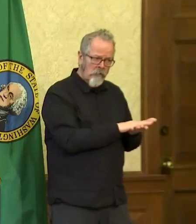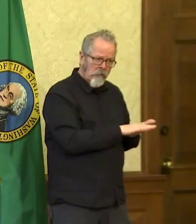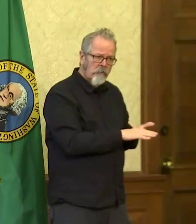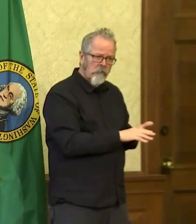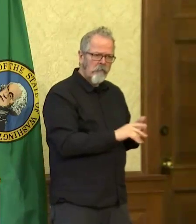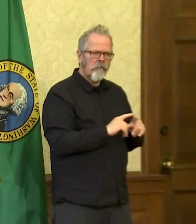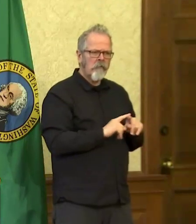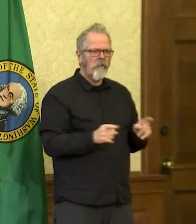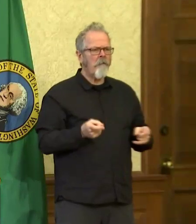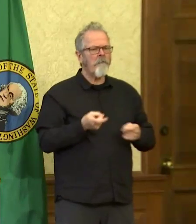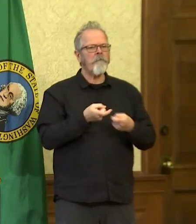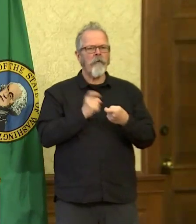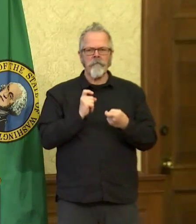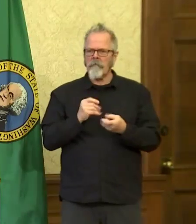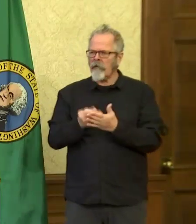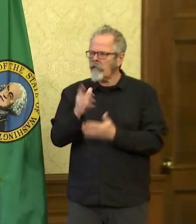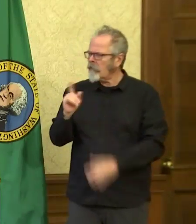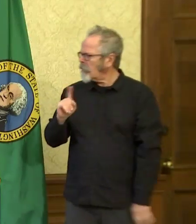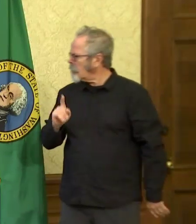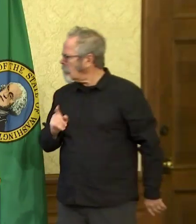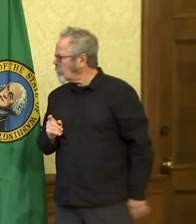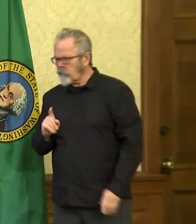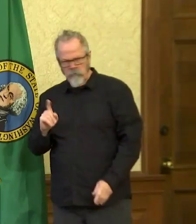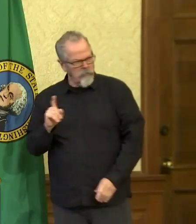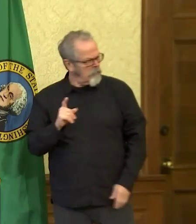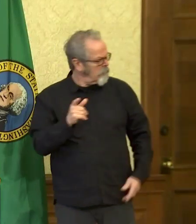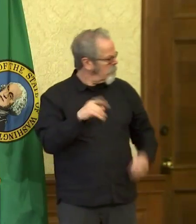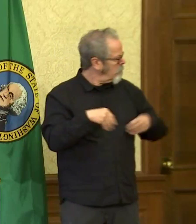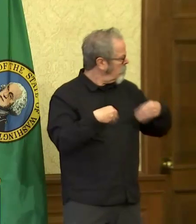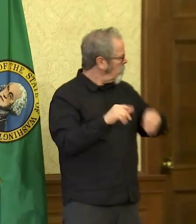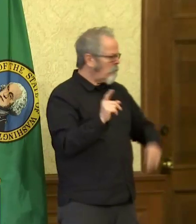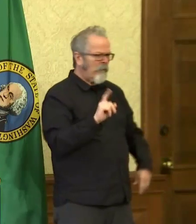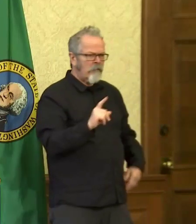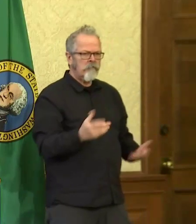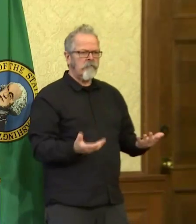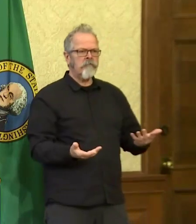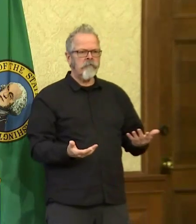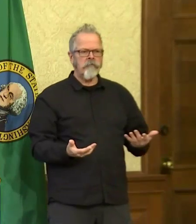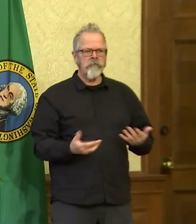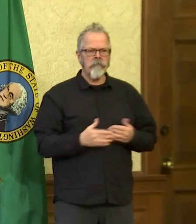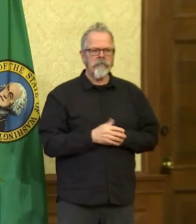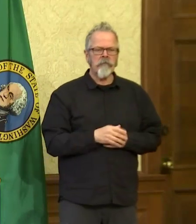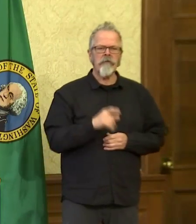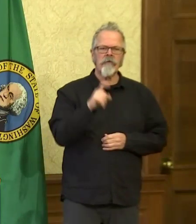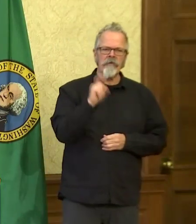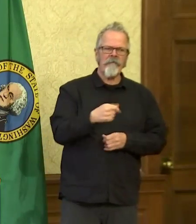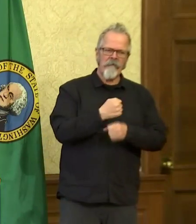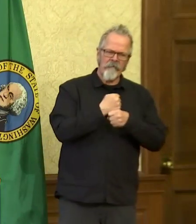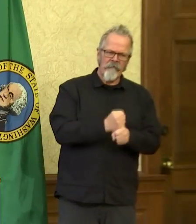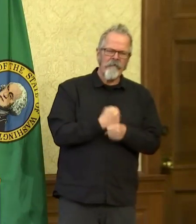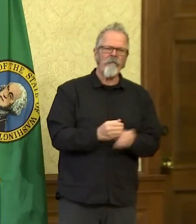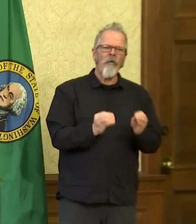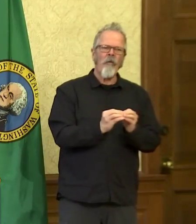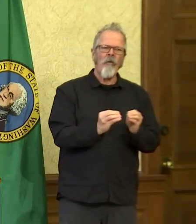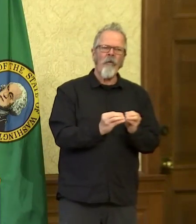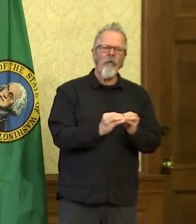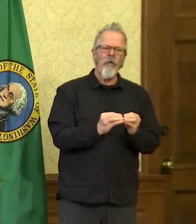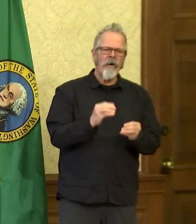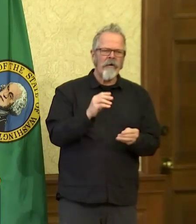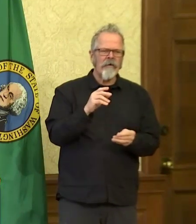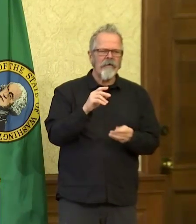increase the manufacture of these test kits to get this job done. As we get more information about that, we'll be happy to share